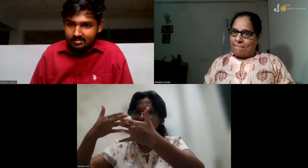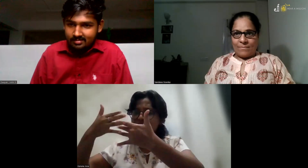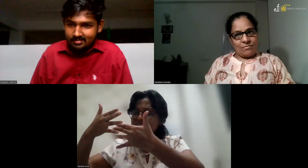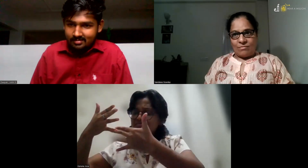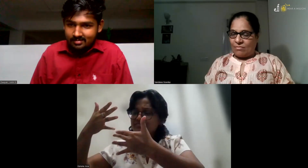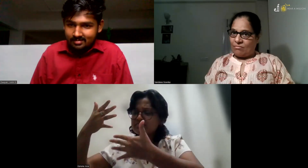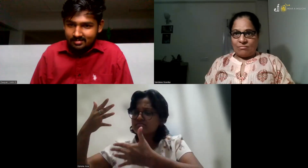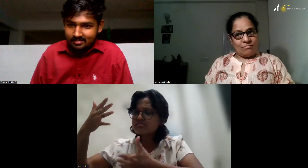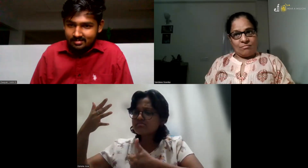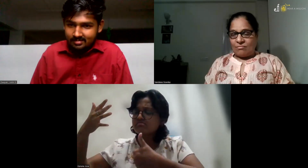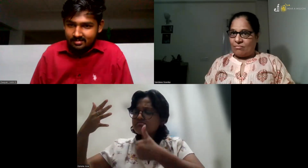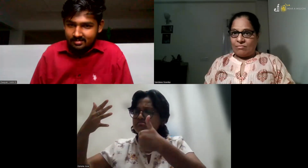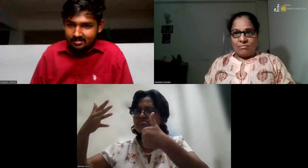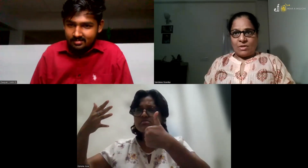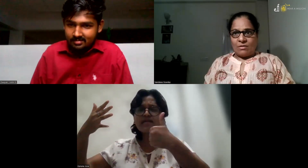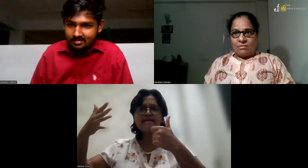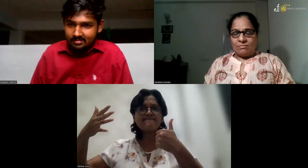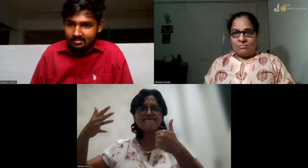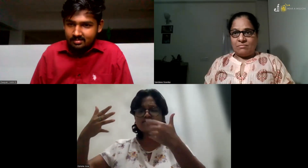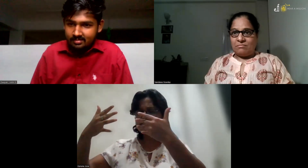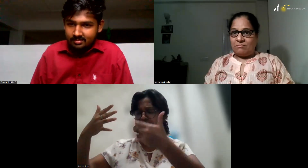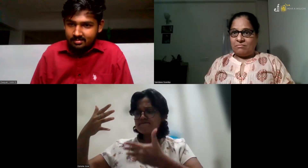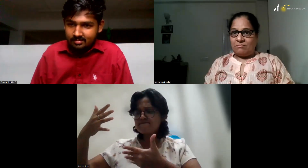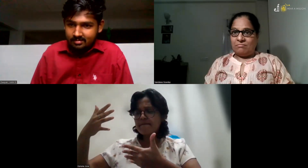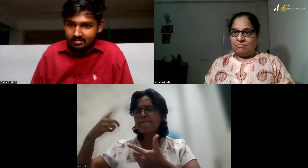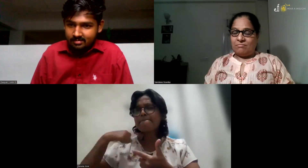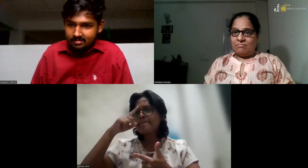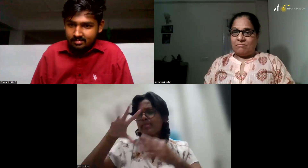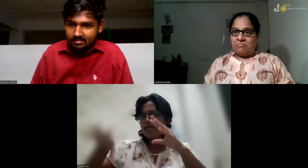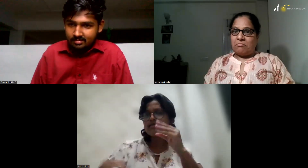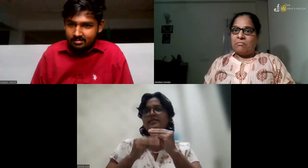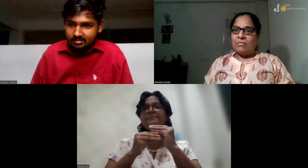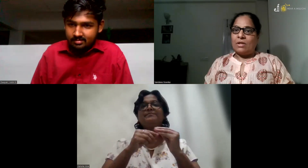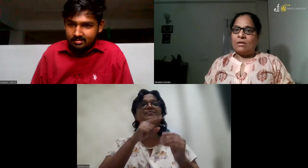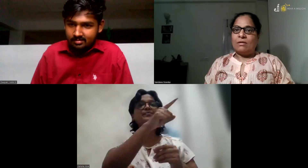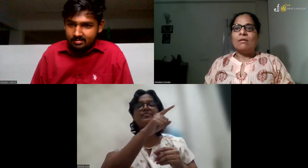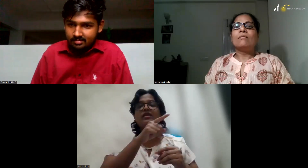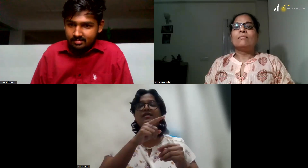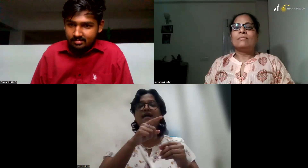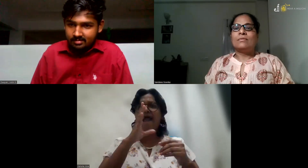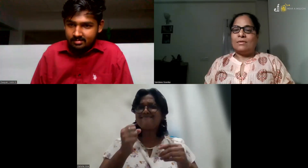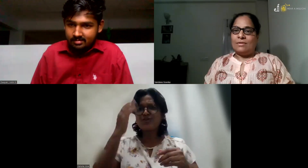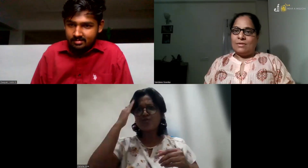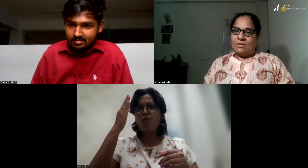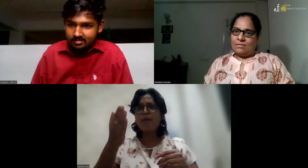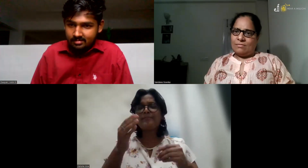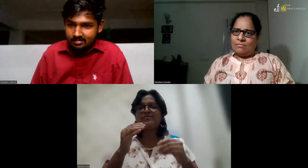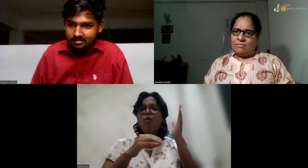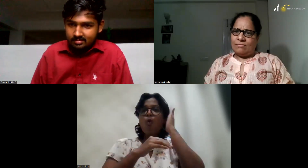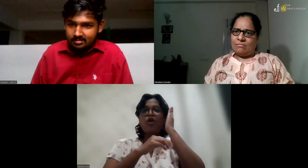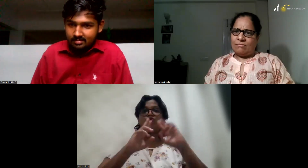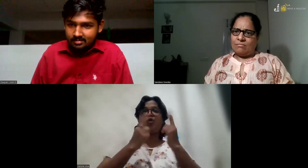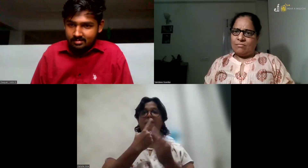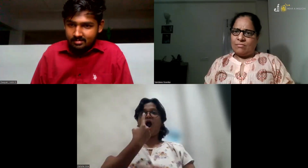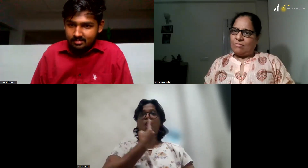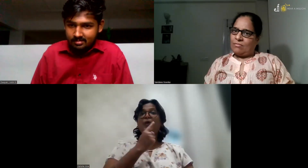is good and what the other clients have given the feedback. If there will be moreover the good feedback,